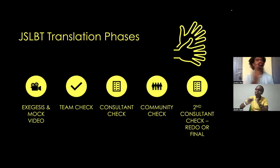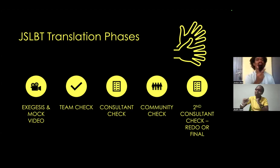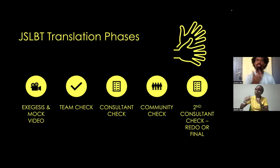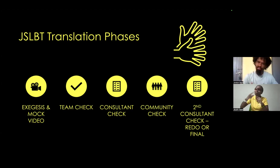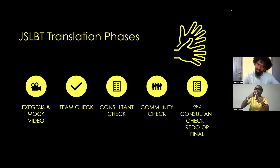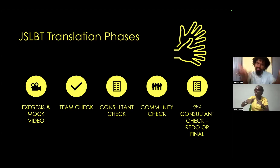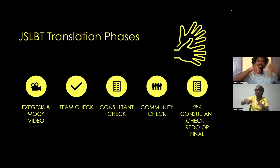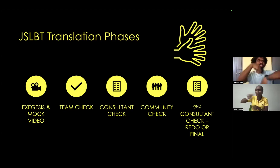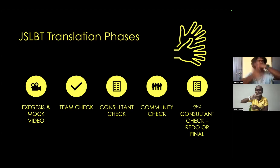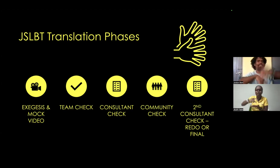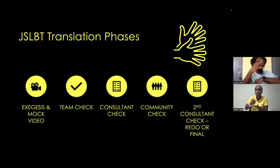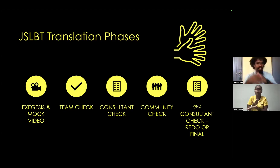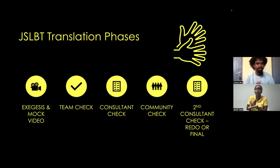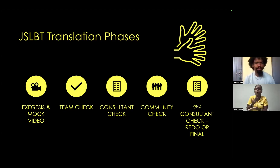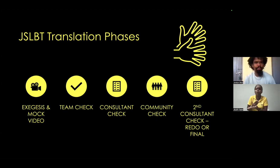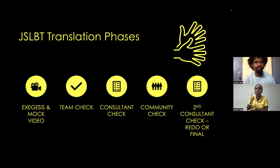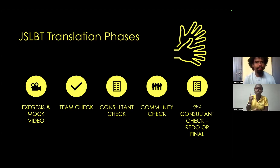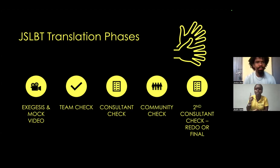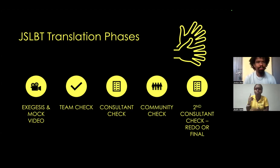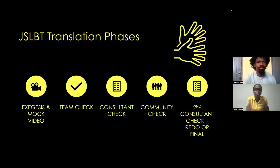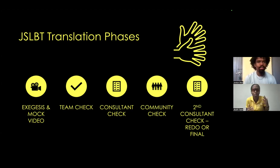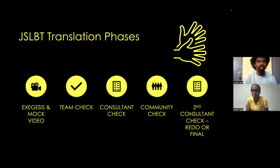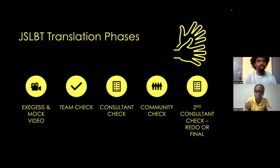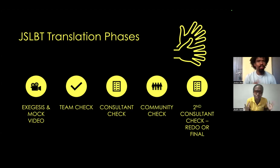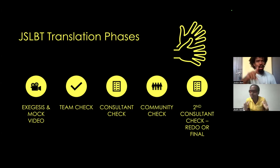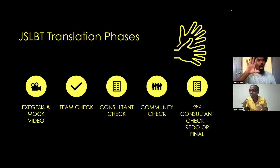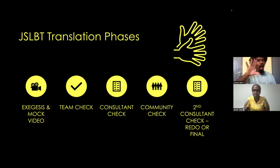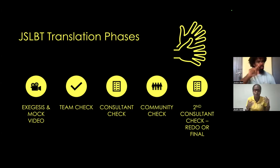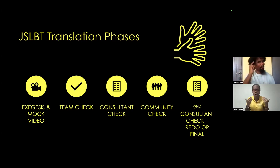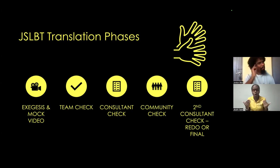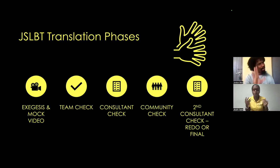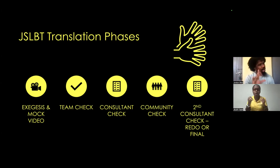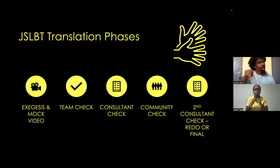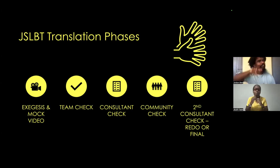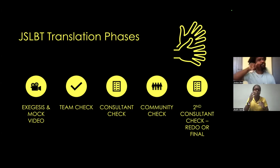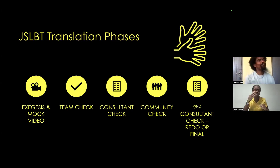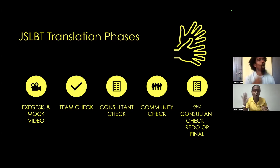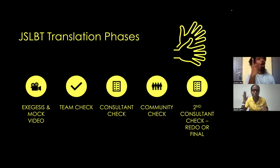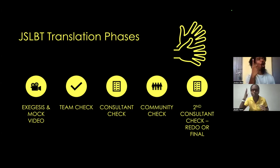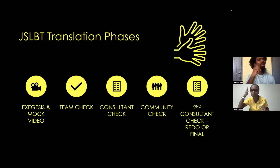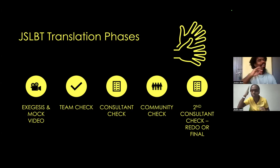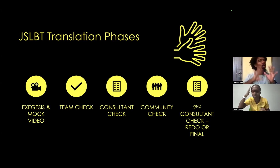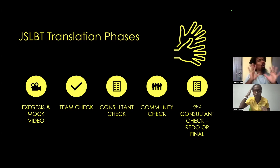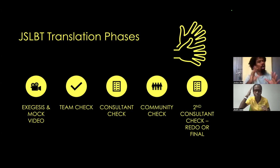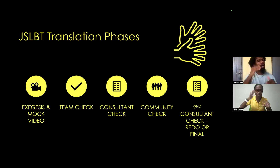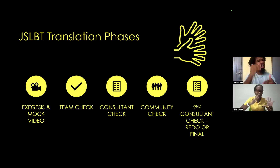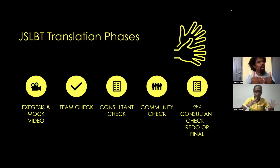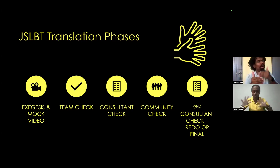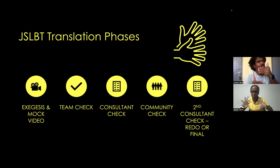that's why it's a little bit delayed and a little bit lengthy. And JSLBT, we're new. So it's a little bit awkward. We are